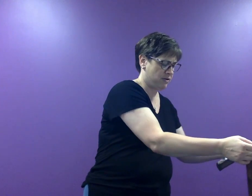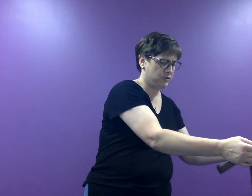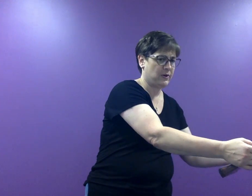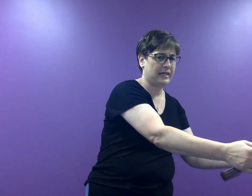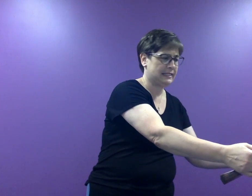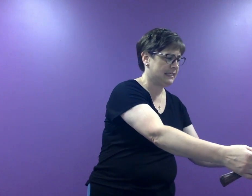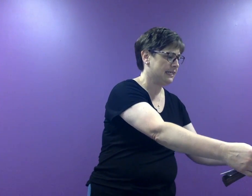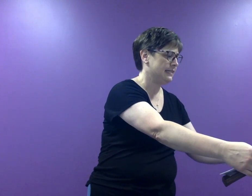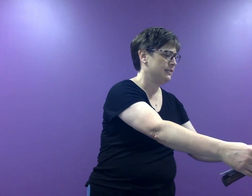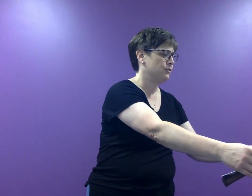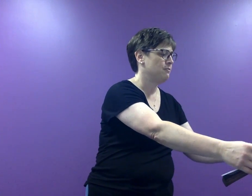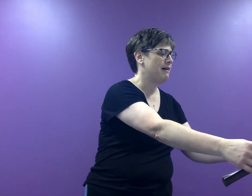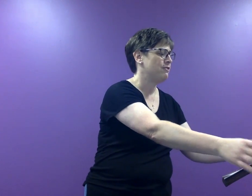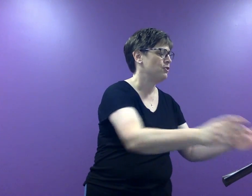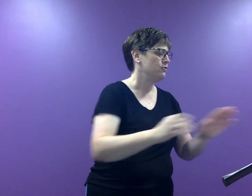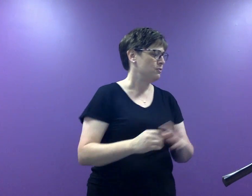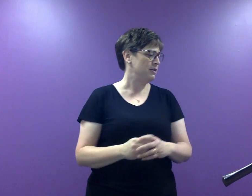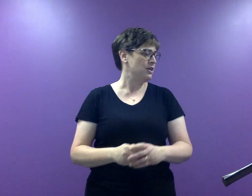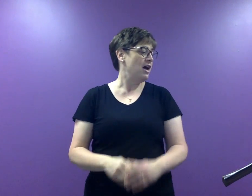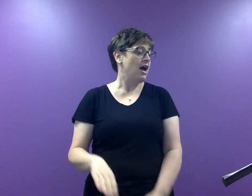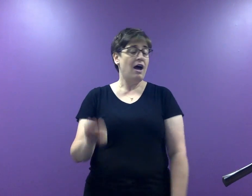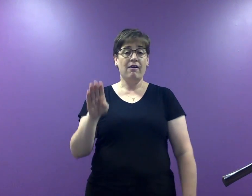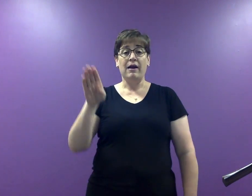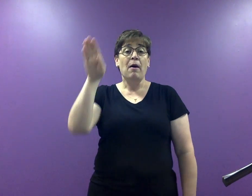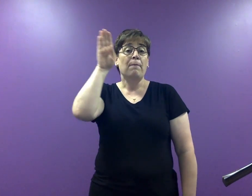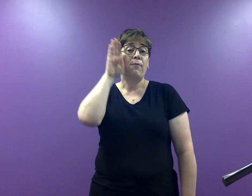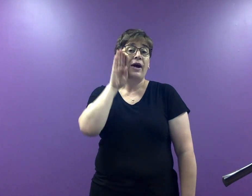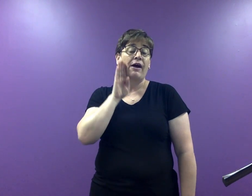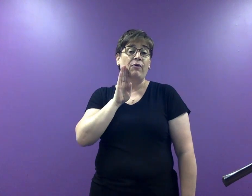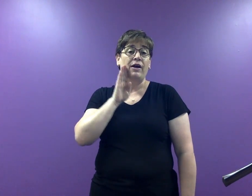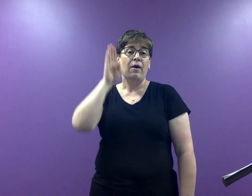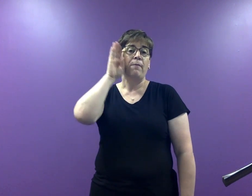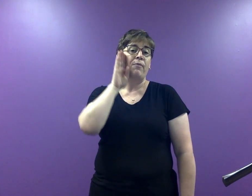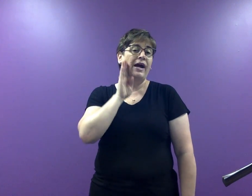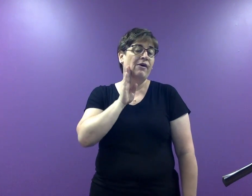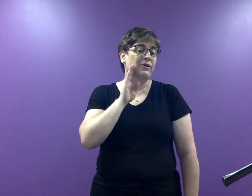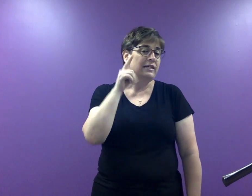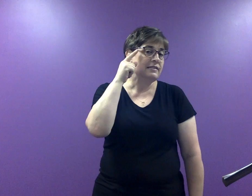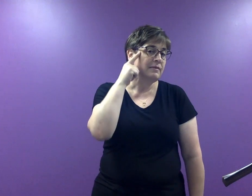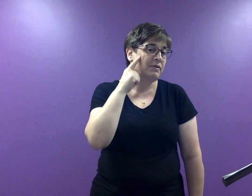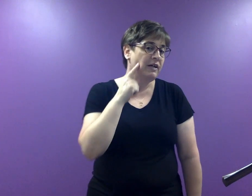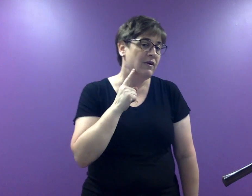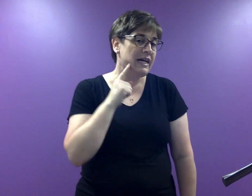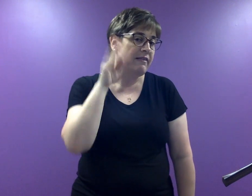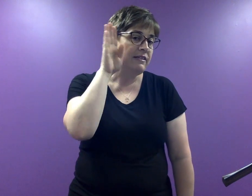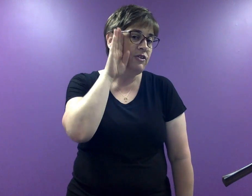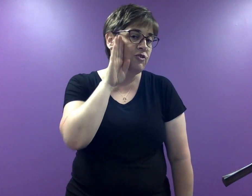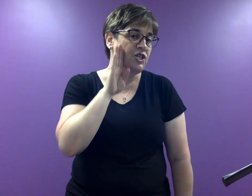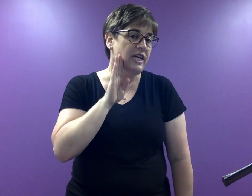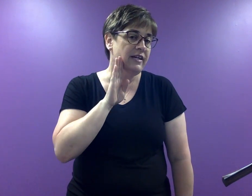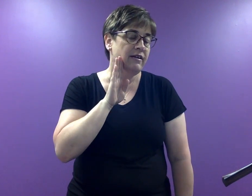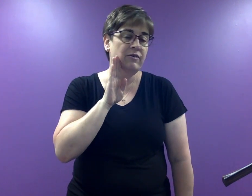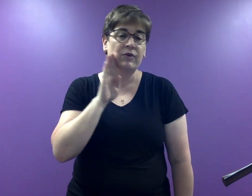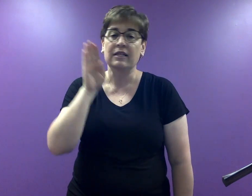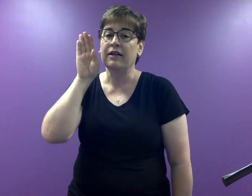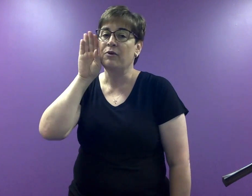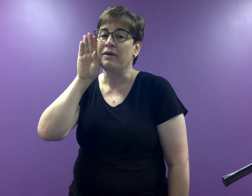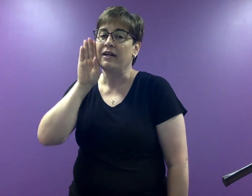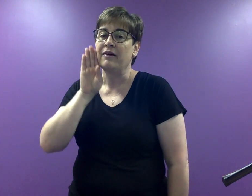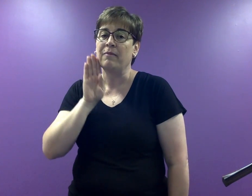so I can see it easier, so I'm not going to turn so much. All right, brown. Brown is simply going down your cheek with the letter B.